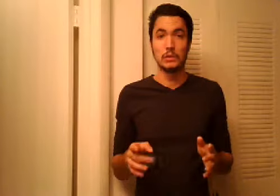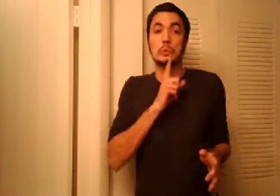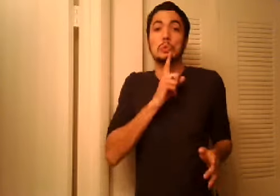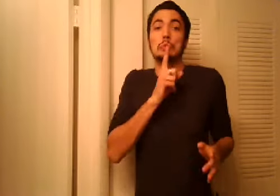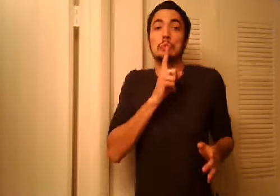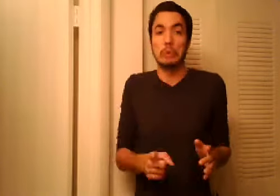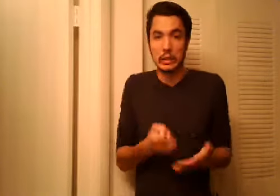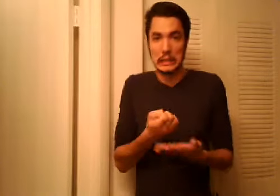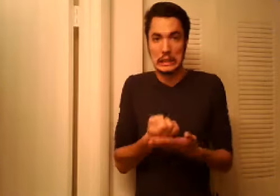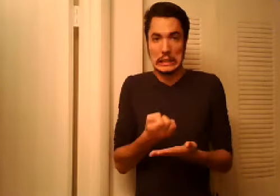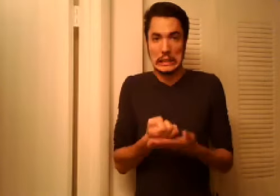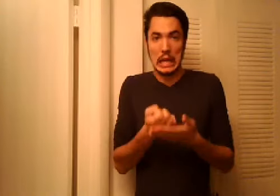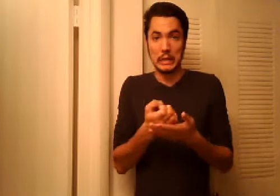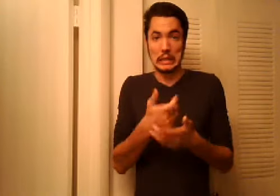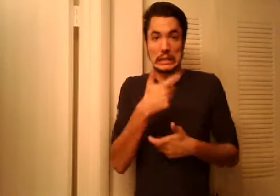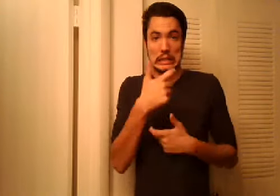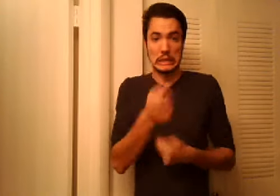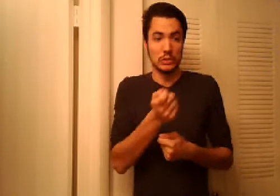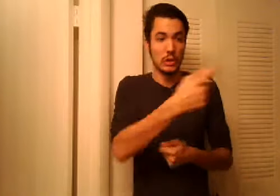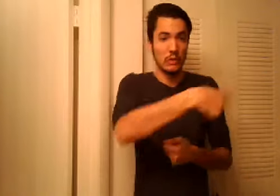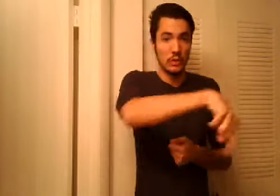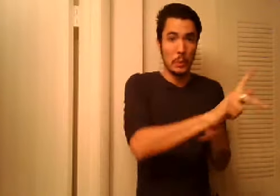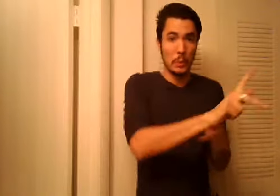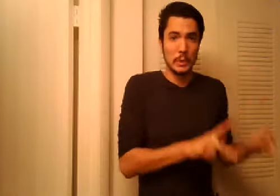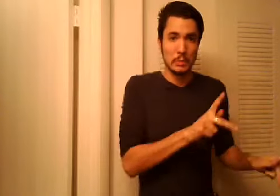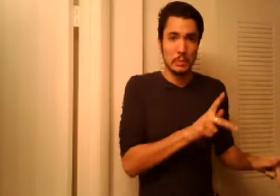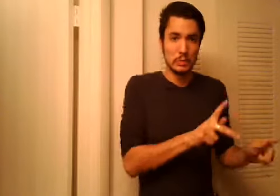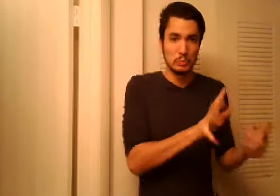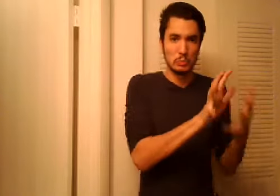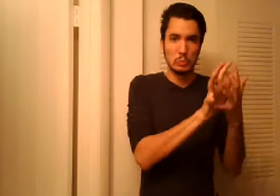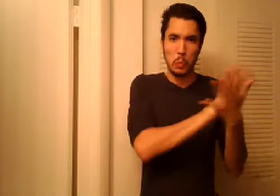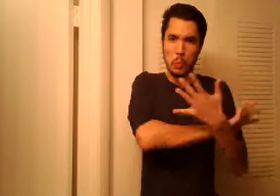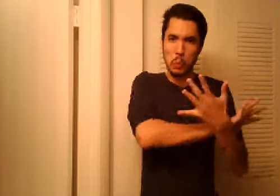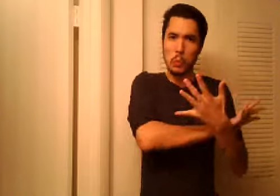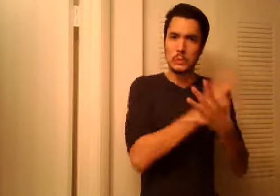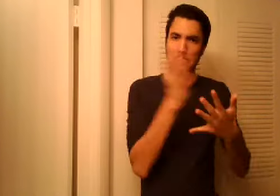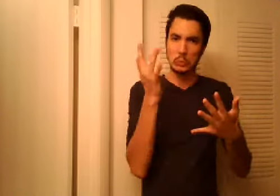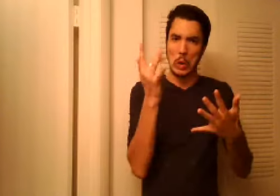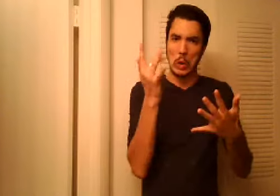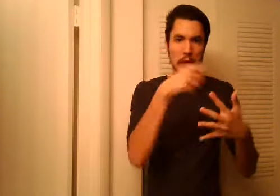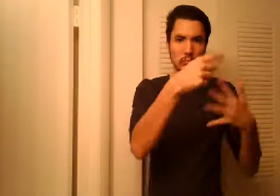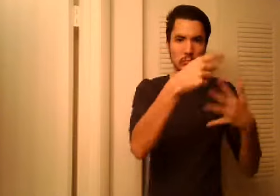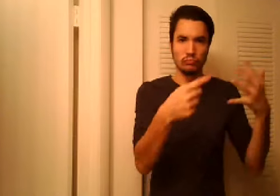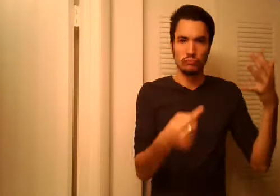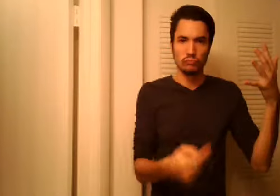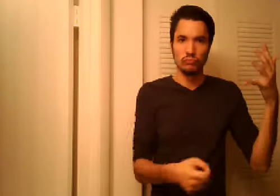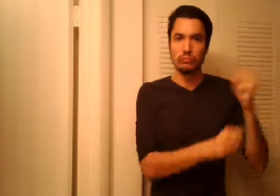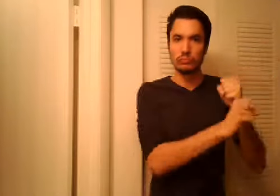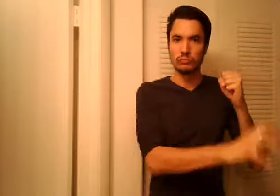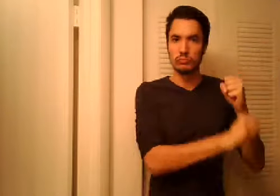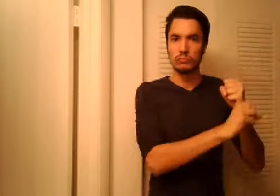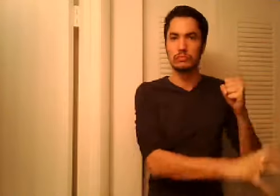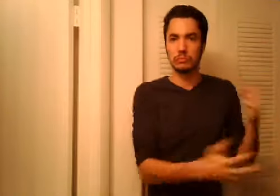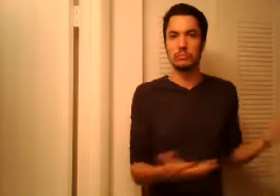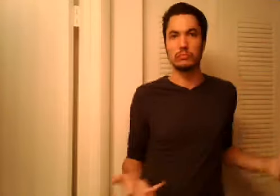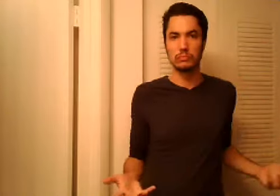interest of those in Kansas was subverted by these explosive images. Right? So in other words, these sort